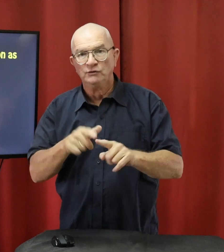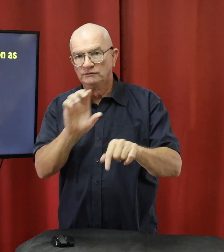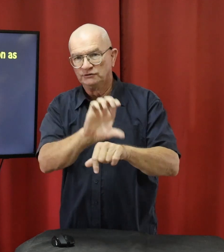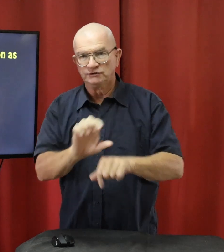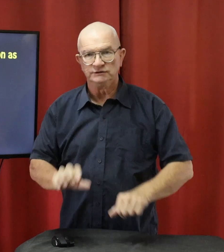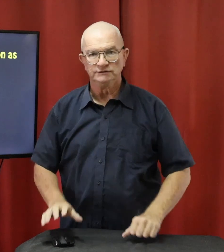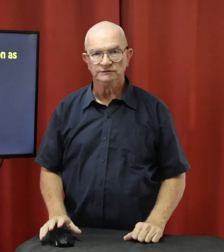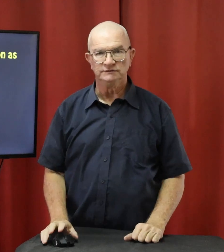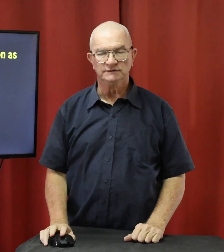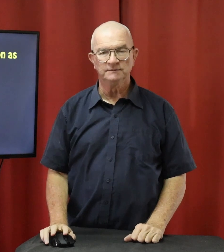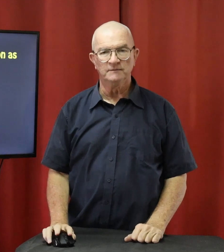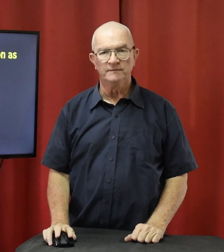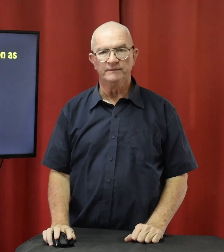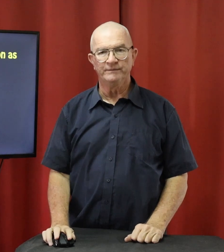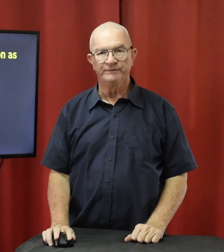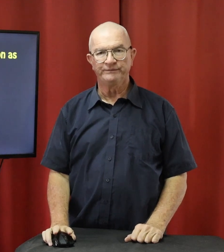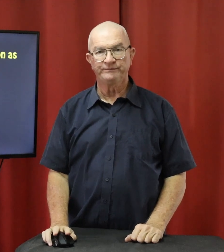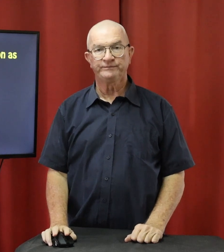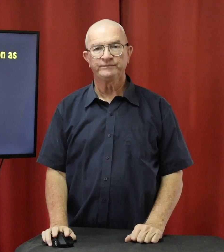Timothy to the church.